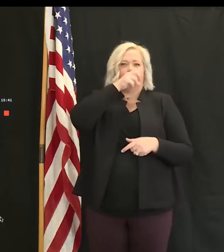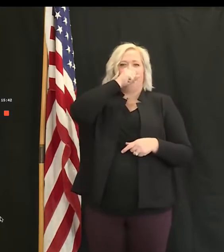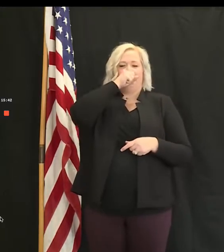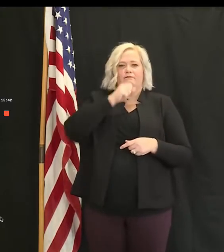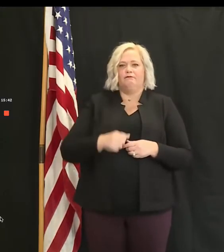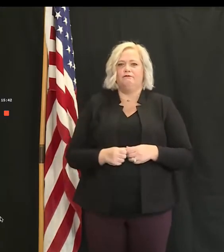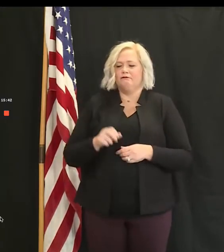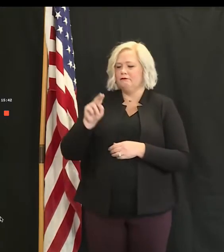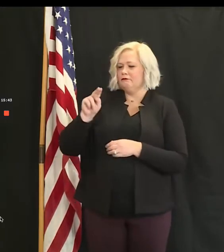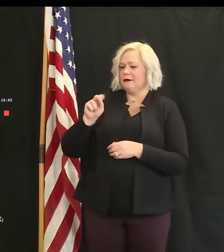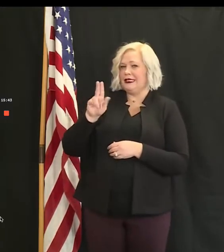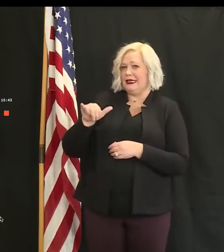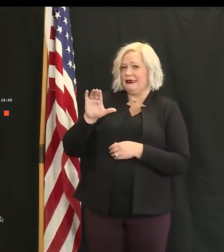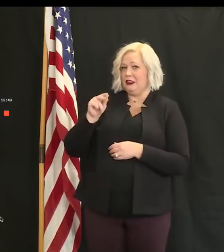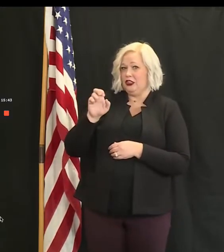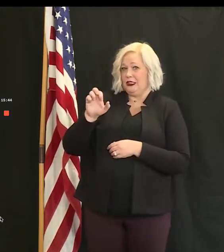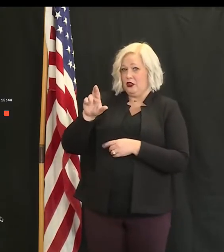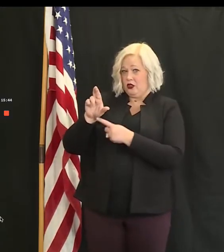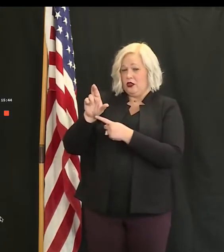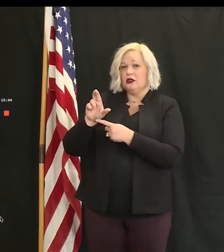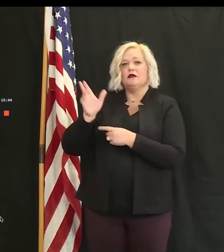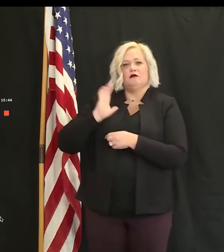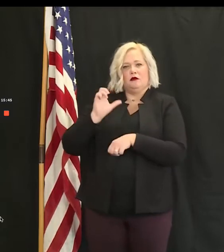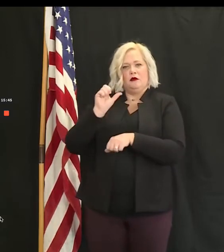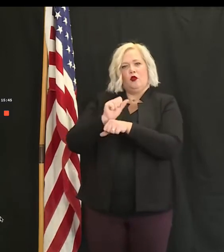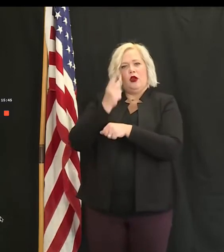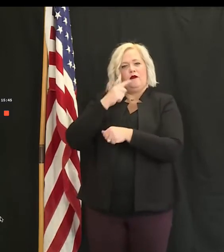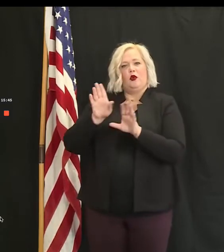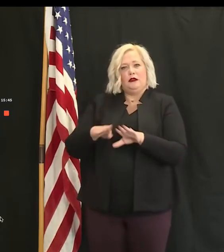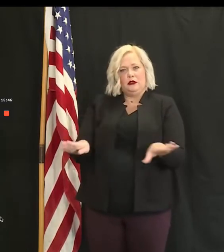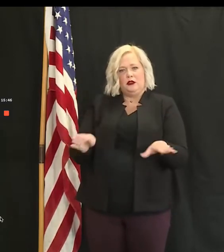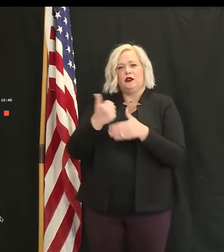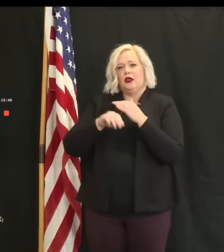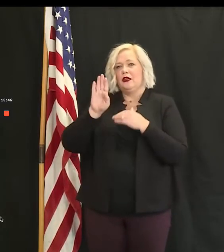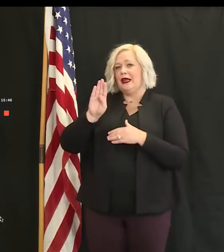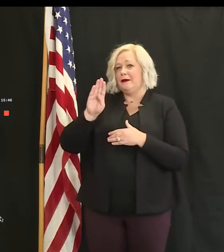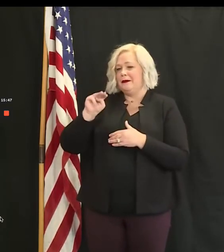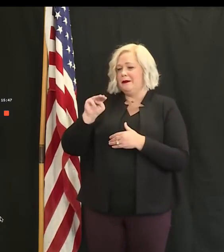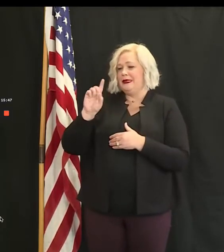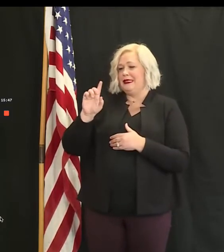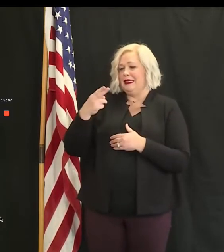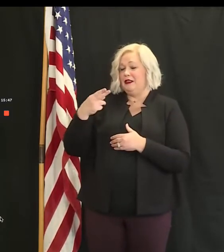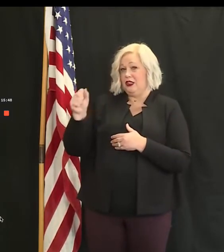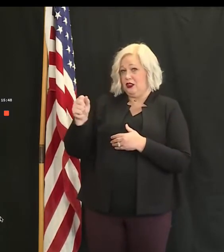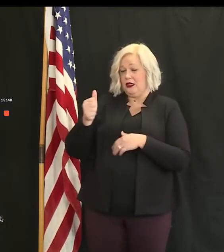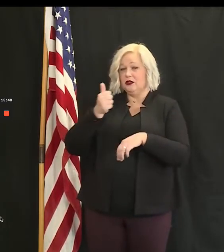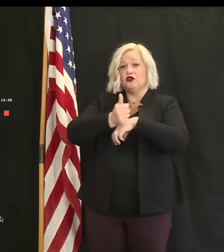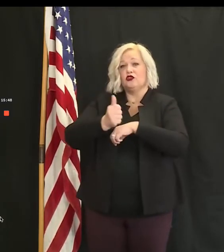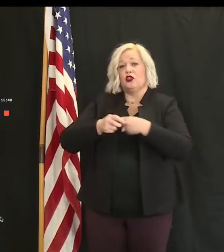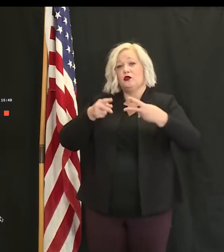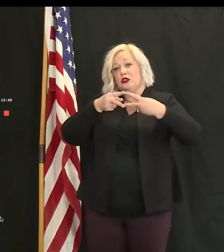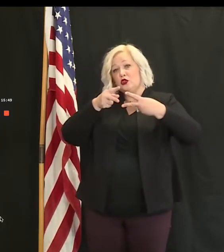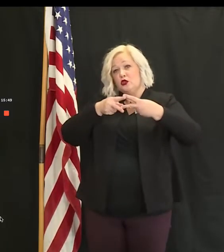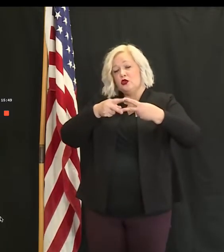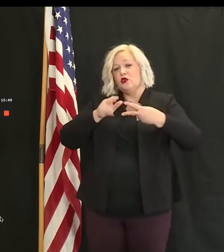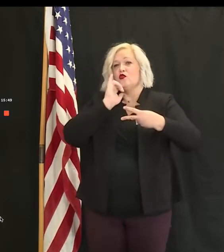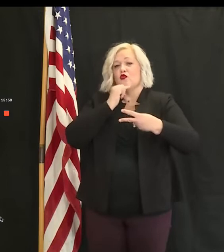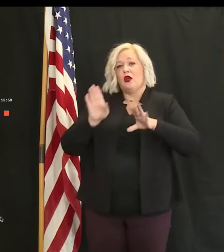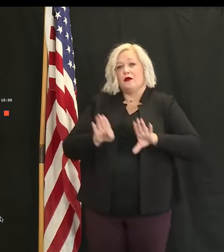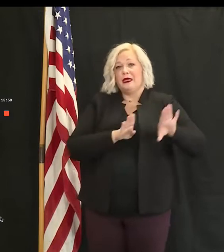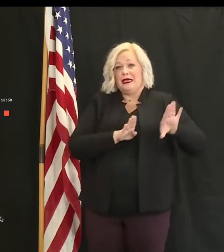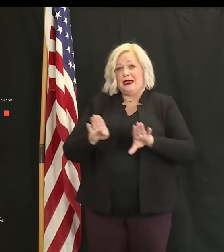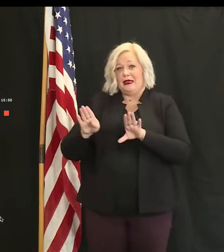of the Early Childhood Health Section at MDHHS, is charged with two counts of misconduct in